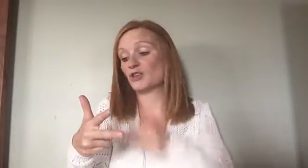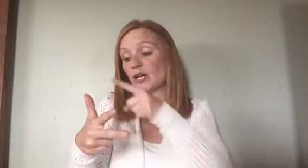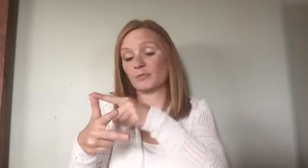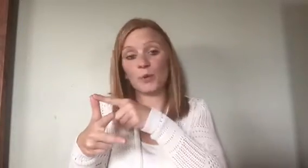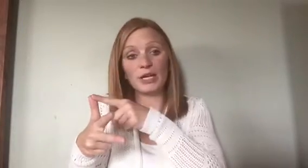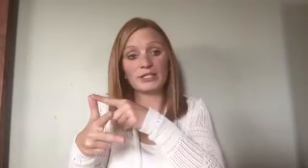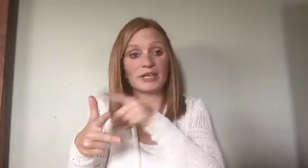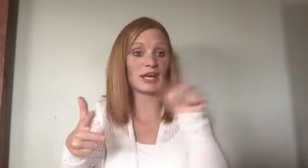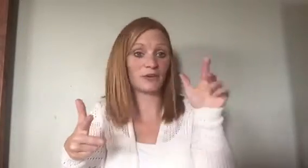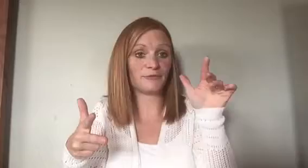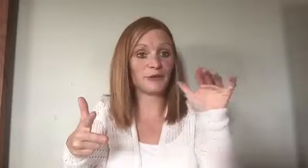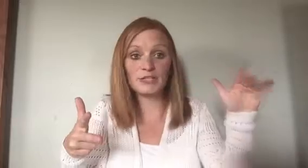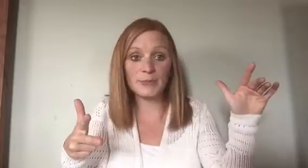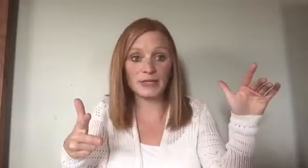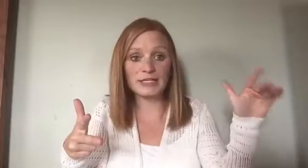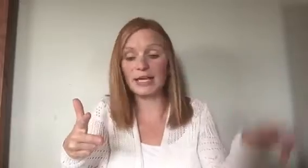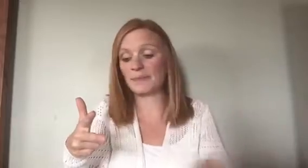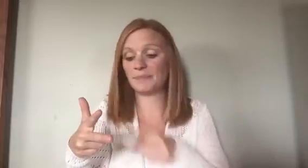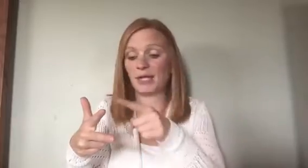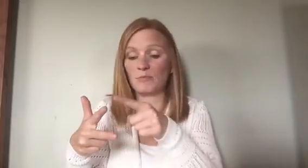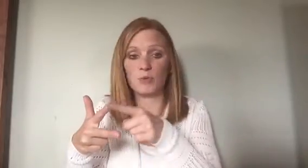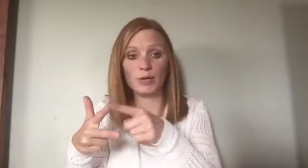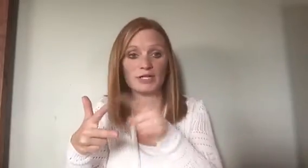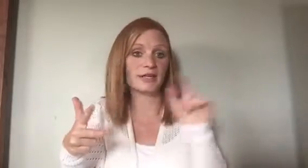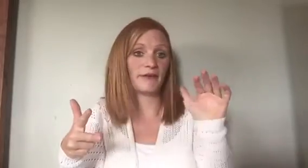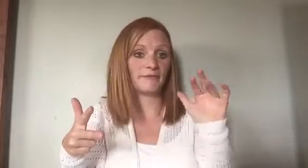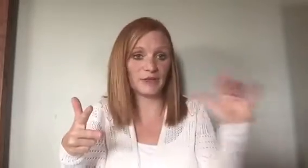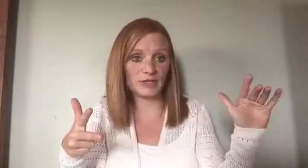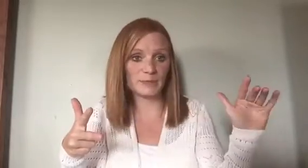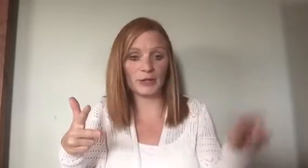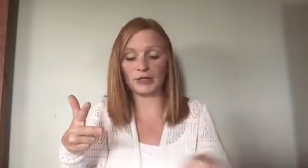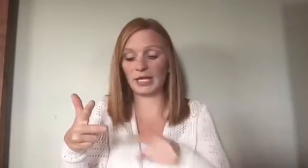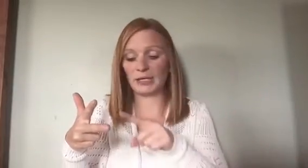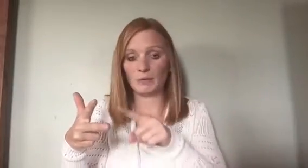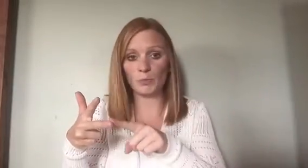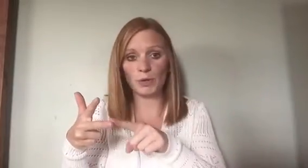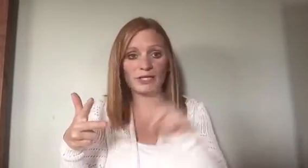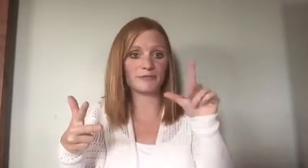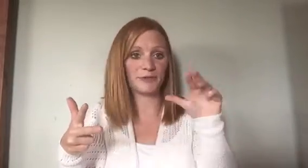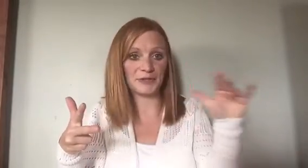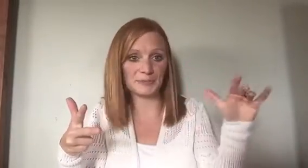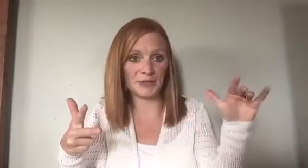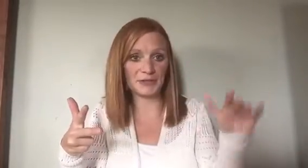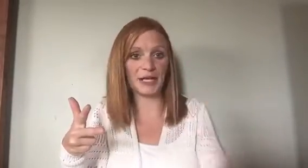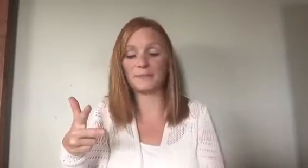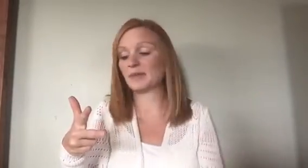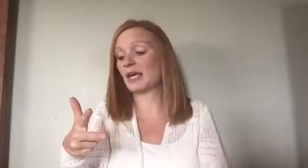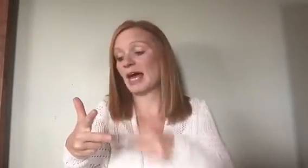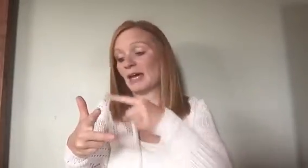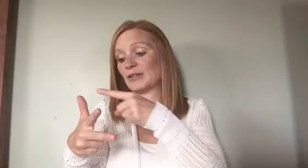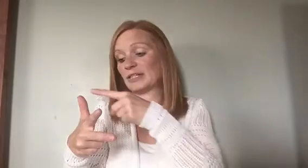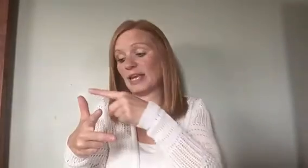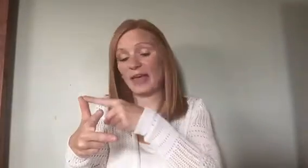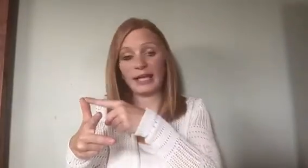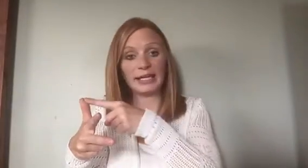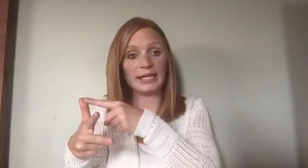could point and then I could finger spell his name. And point, finger spell her name. Point, finger spell her name. I could say that